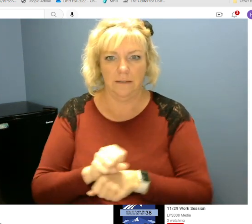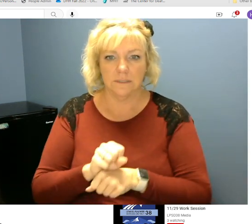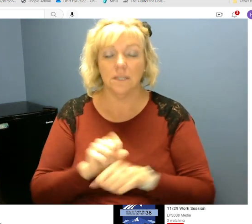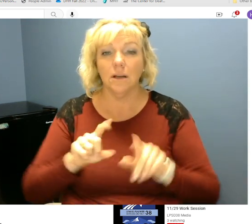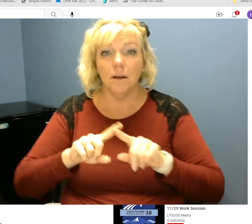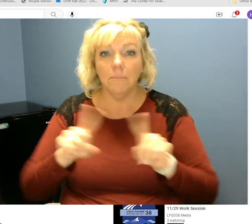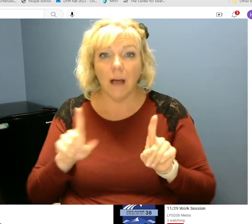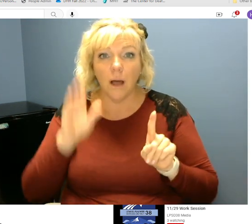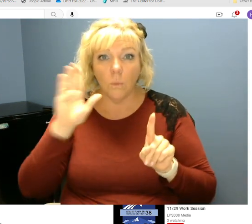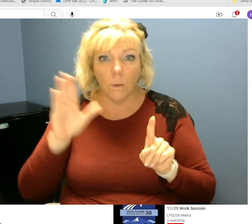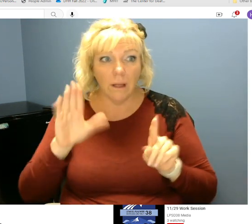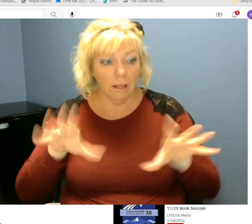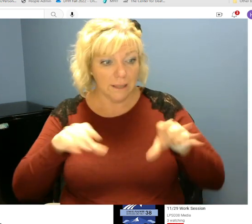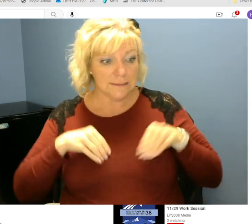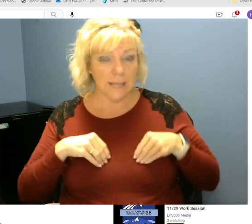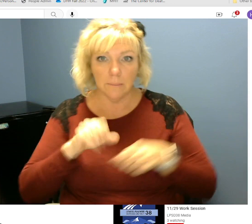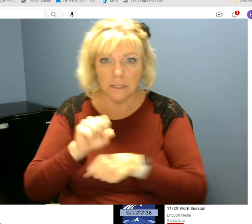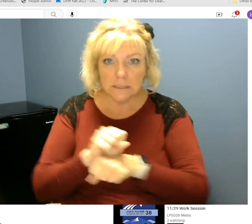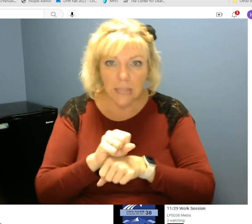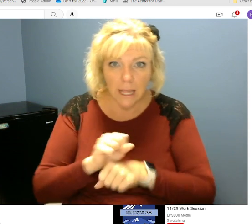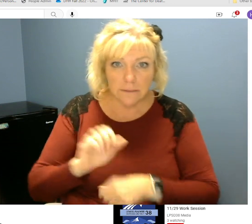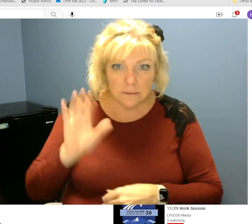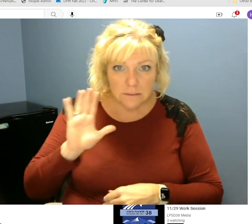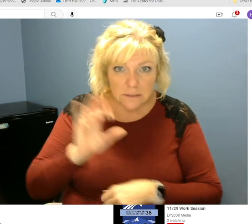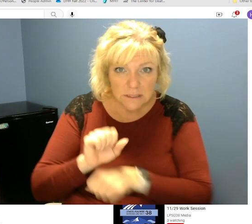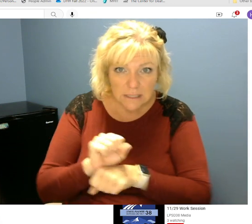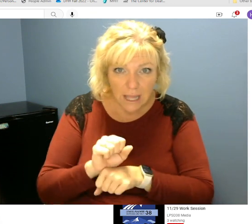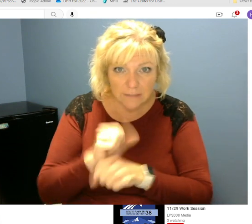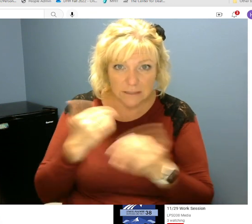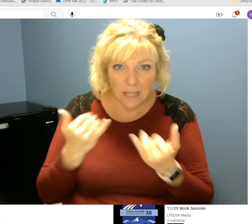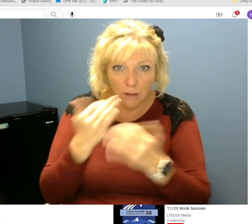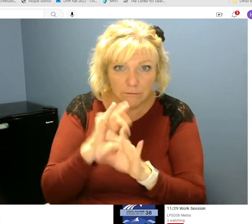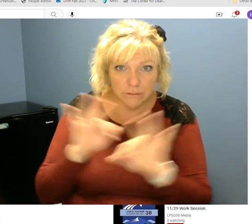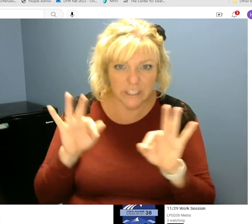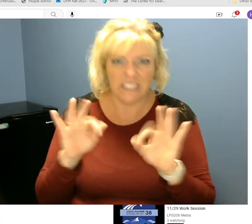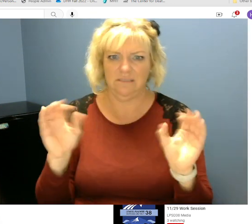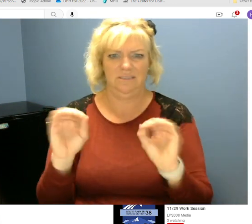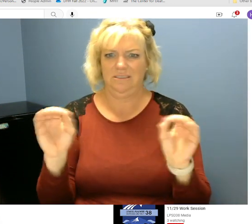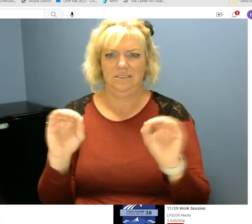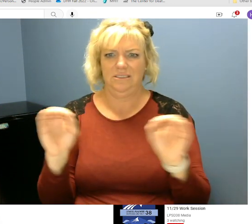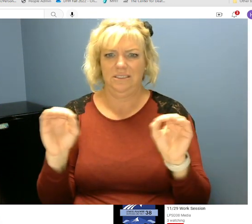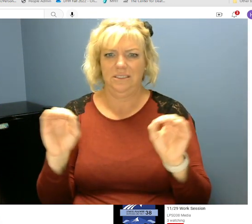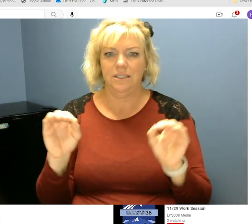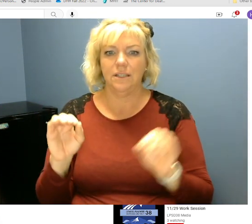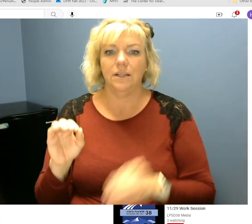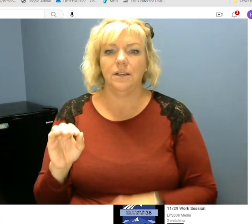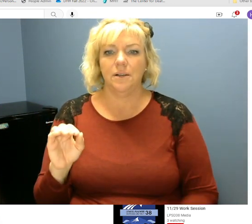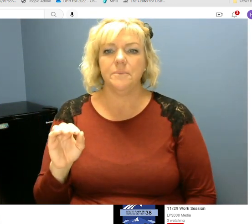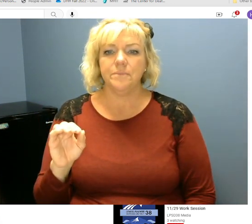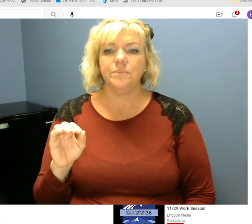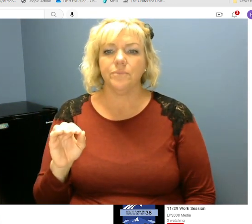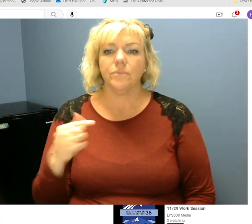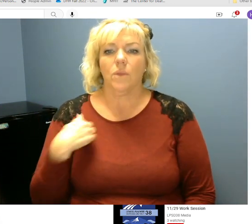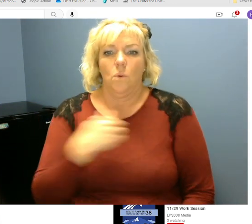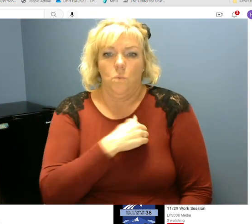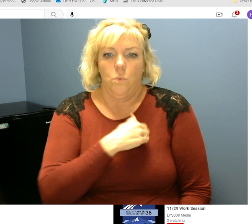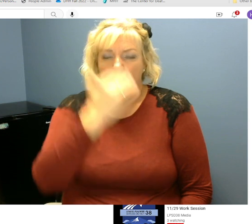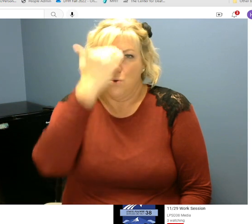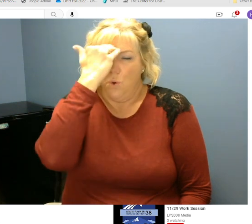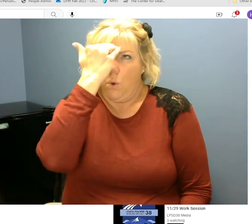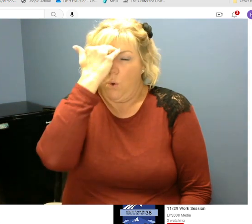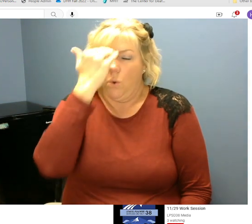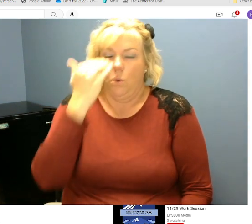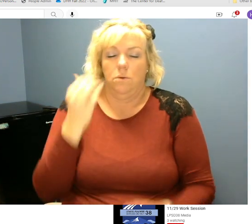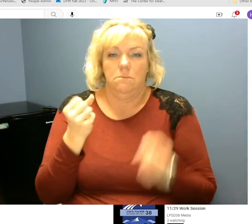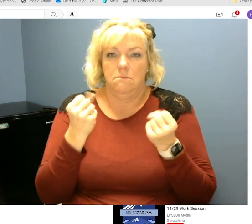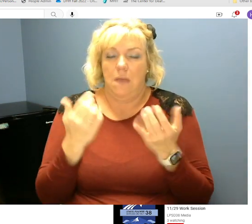peoples. And this is the context that those black coats can grow in. And you saw how those can really be horrible with